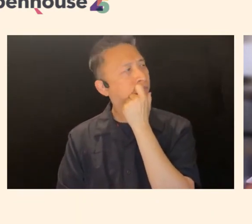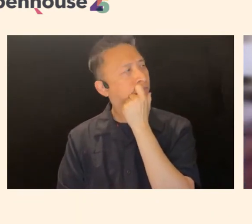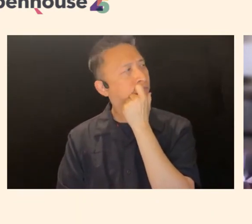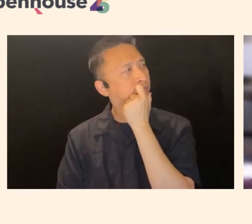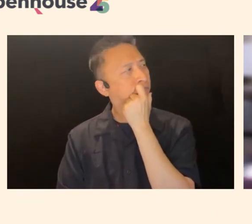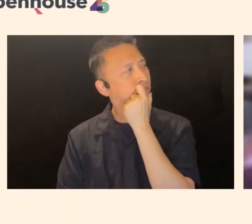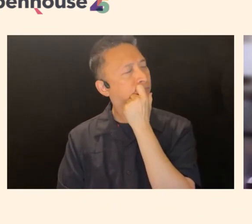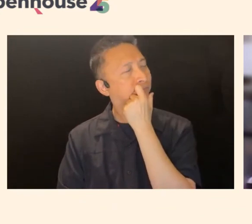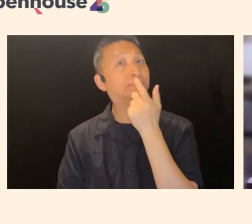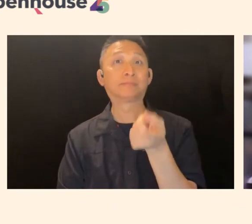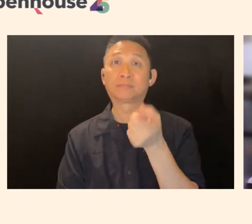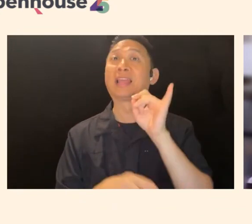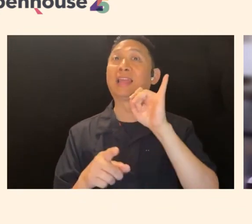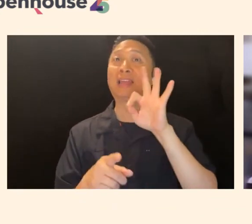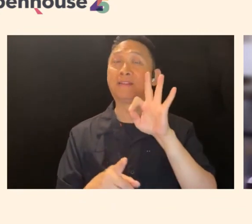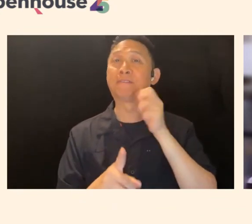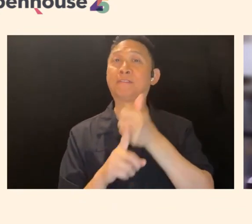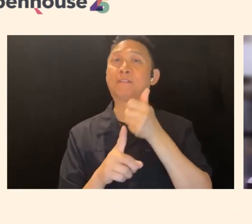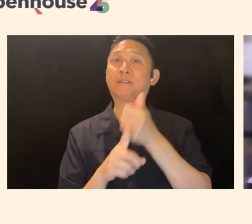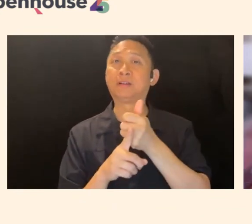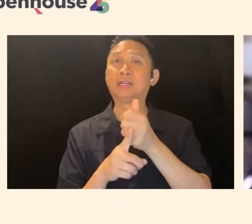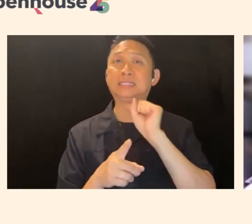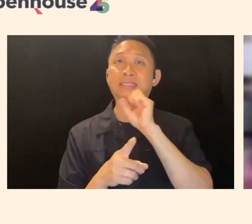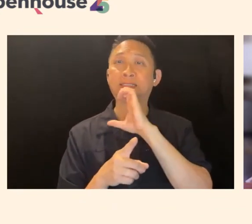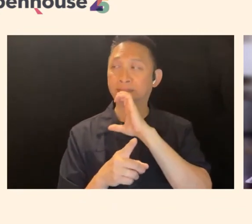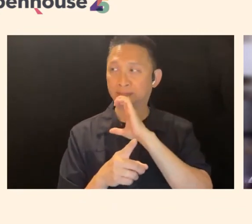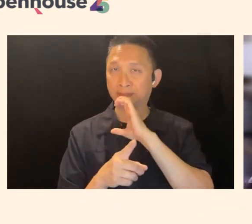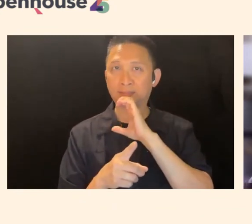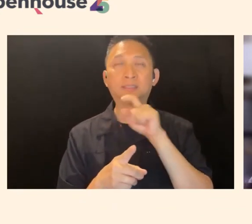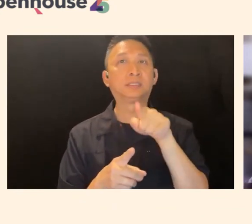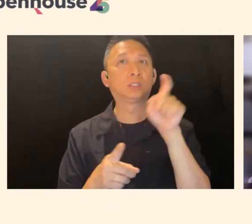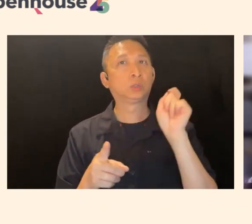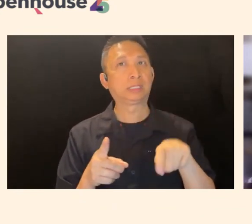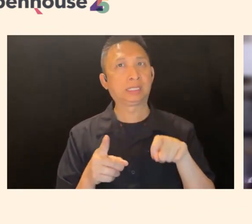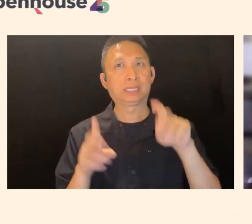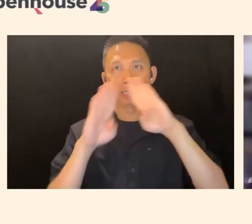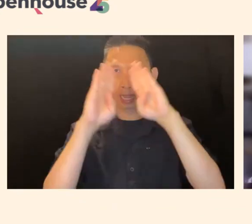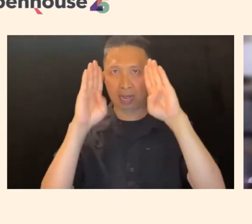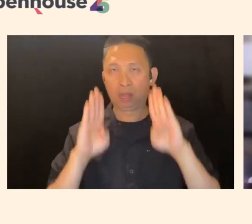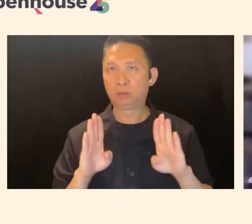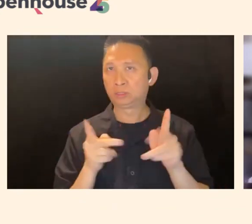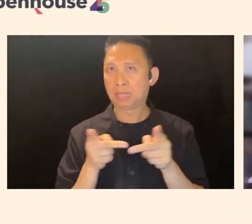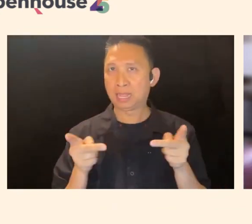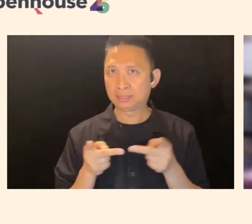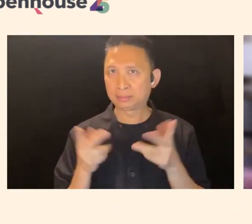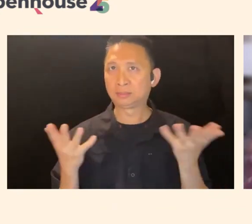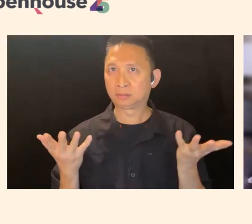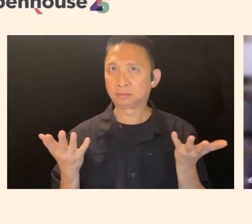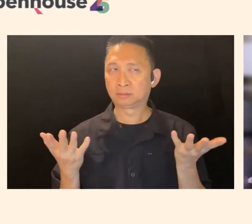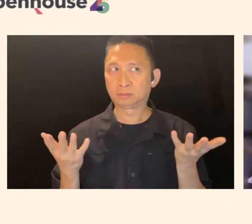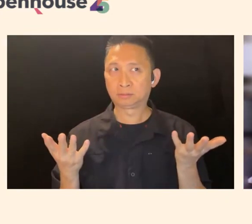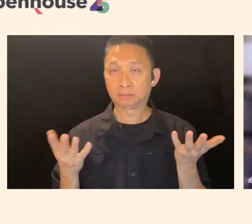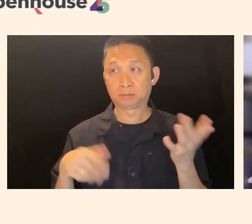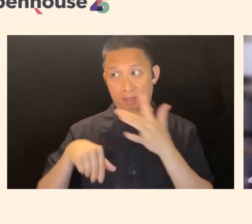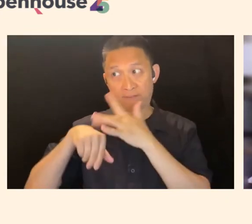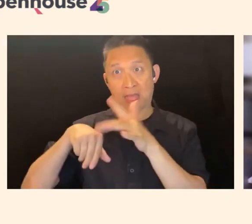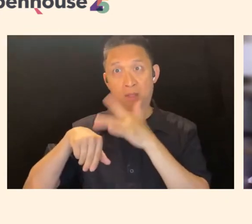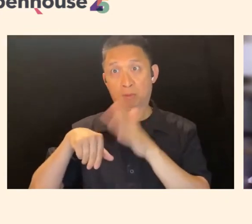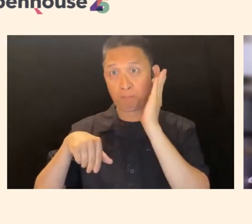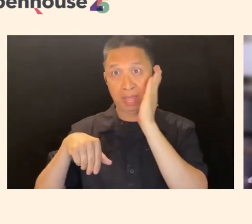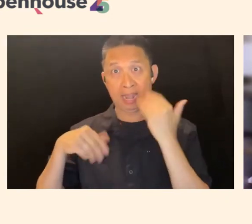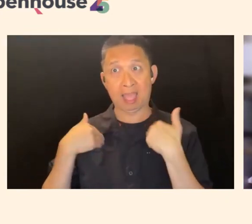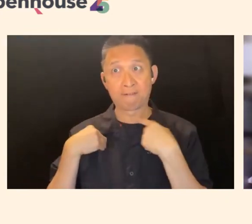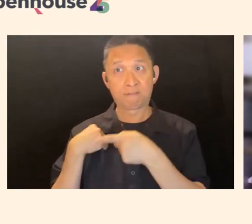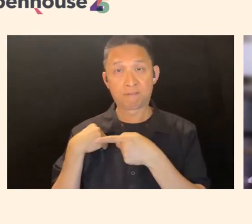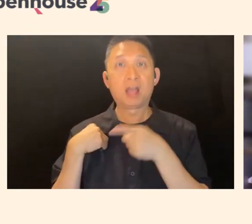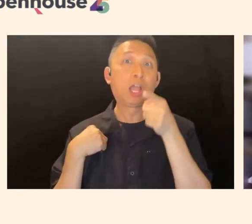are a senior and you are in need of housing and we have availability, then you